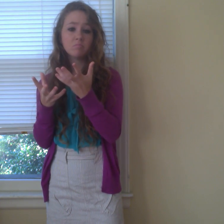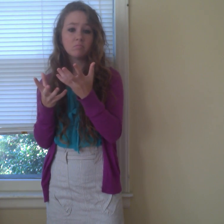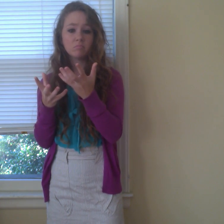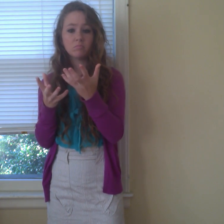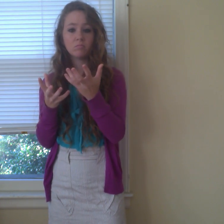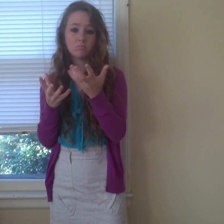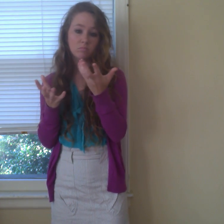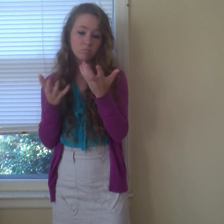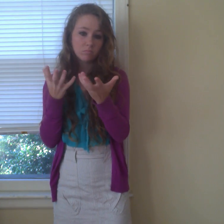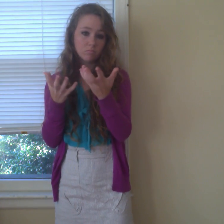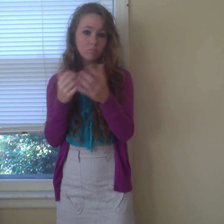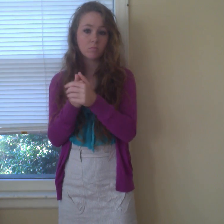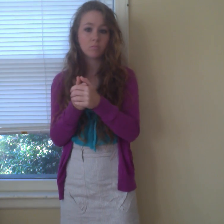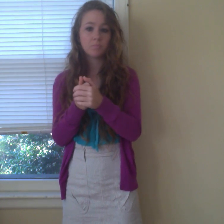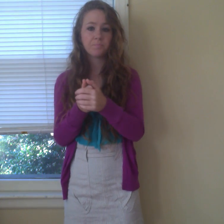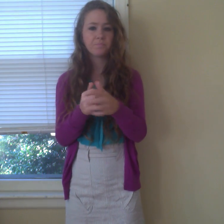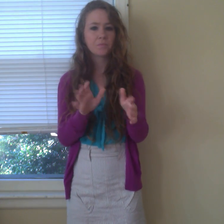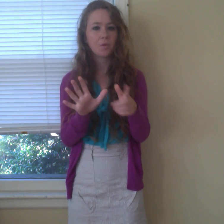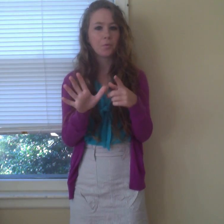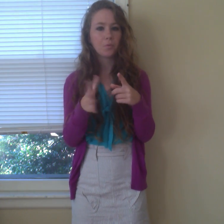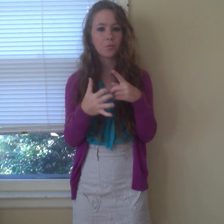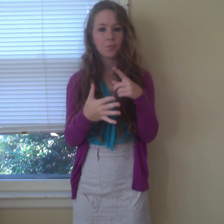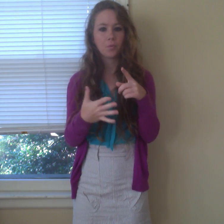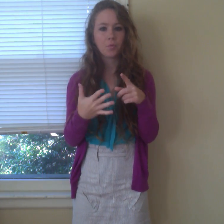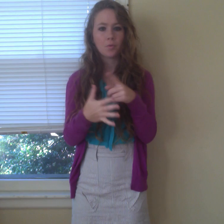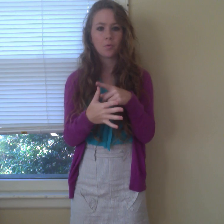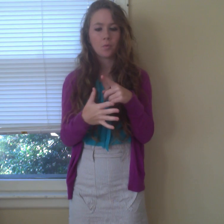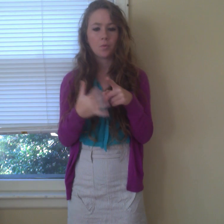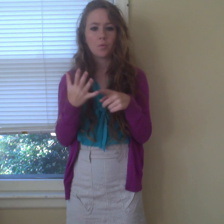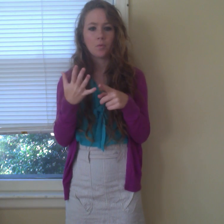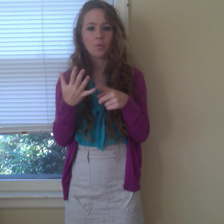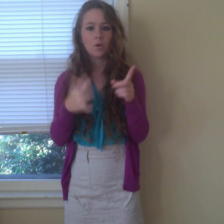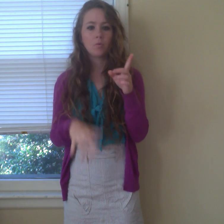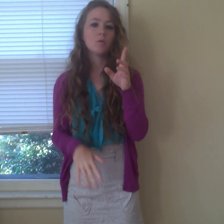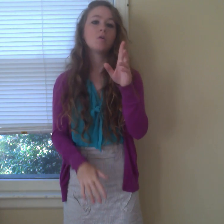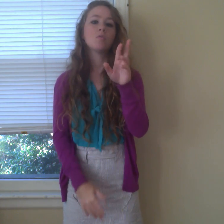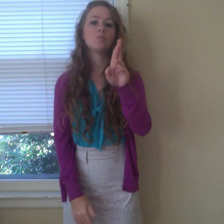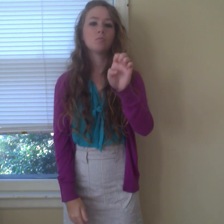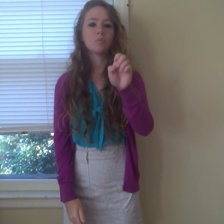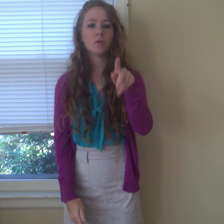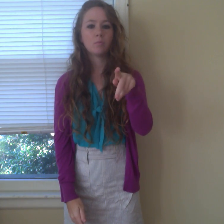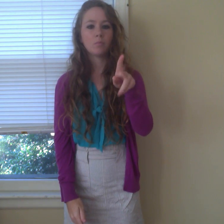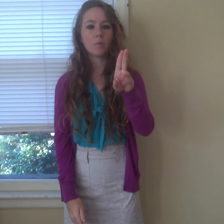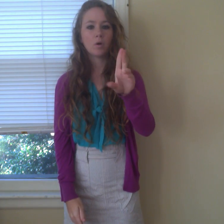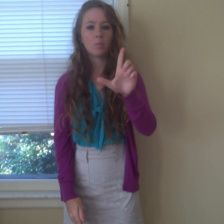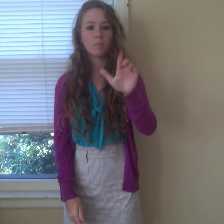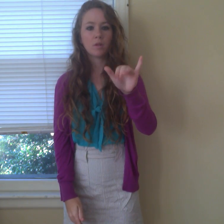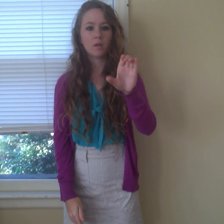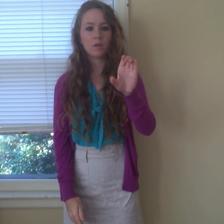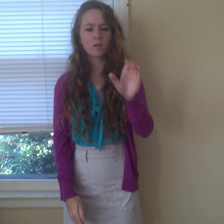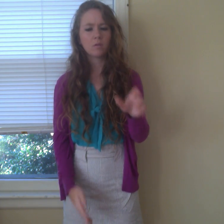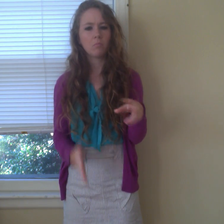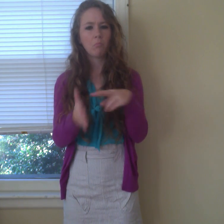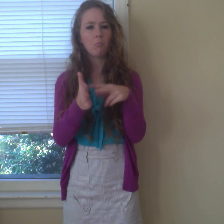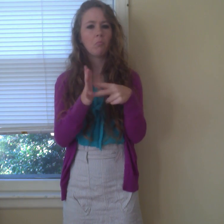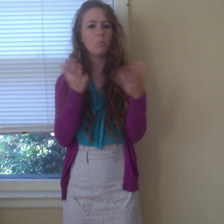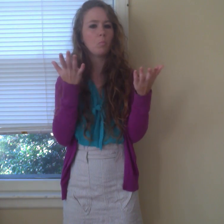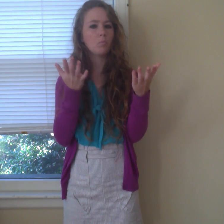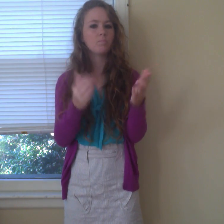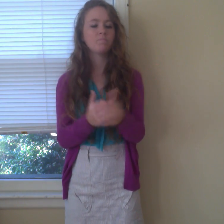Latin. Res meaning thing, and publica meaning public. It means the public thing, the law. A true republic